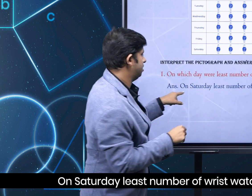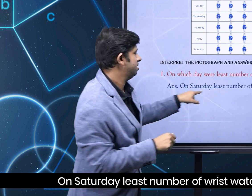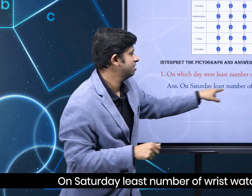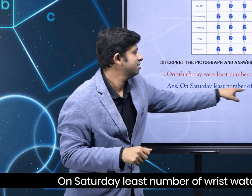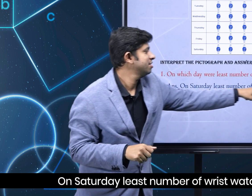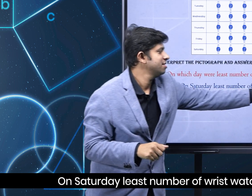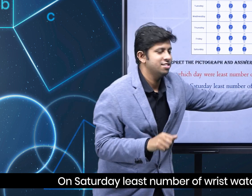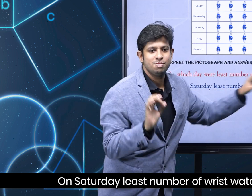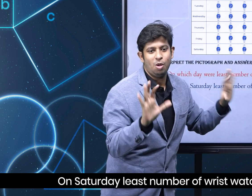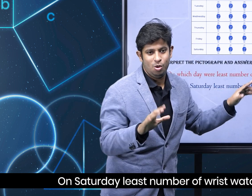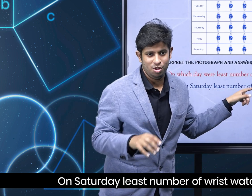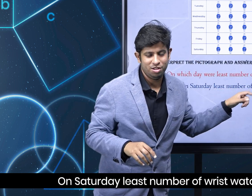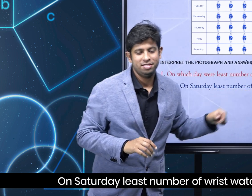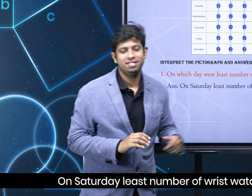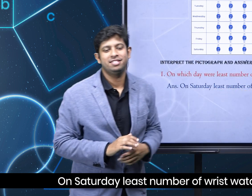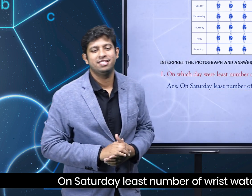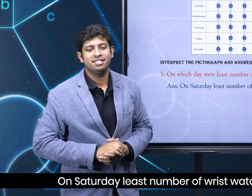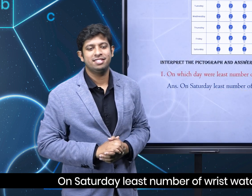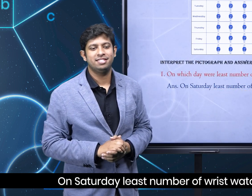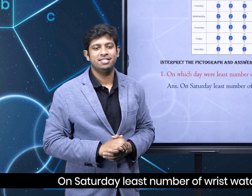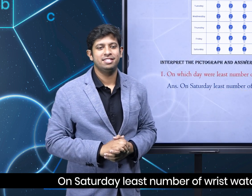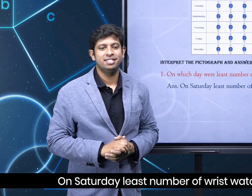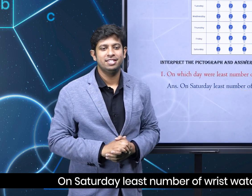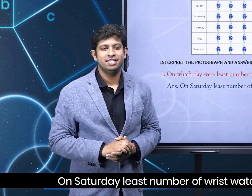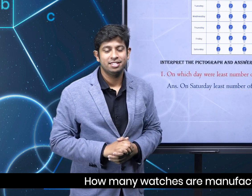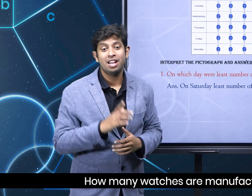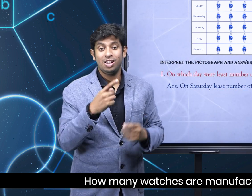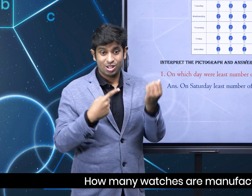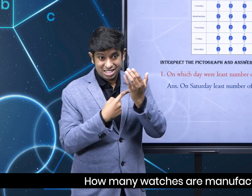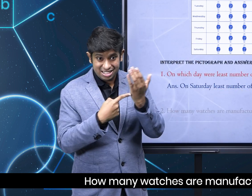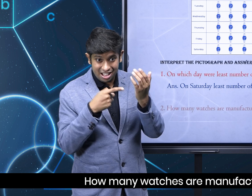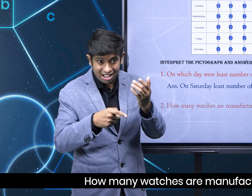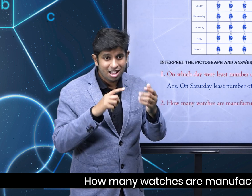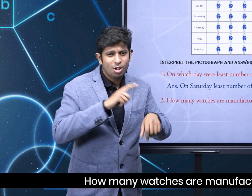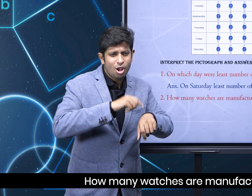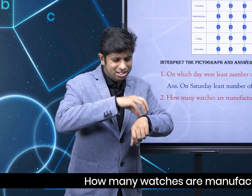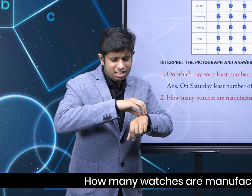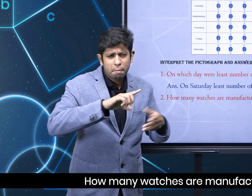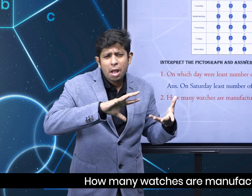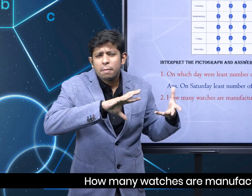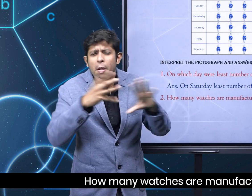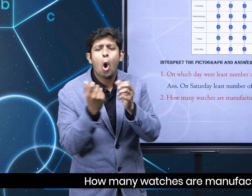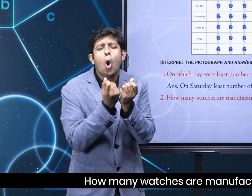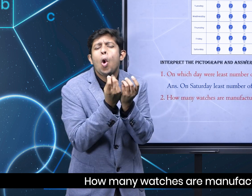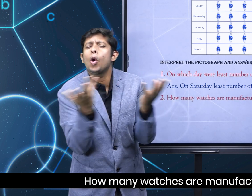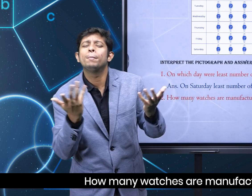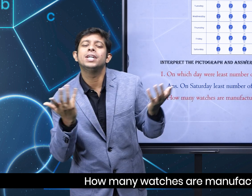On Saturday, least number of wristwatches are manufactured. How many watches are manufactured on Tuesday?